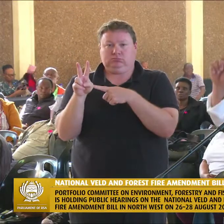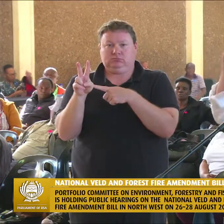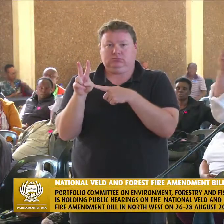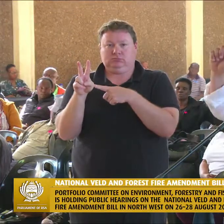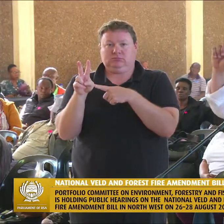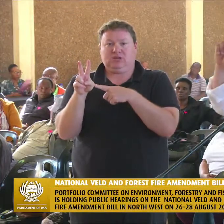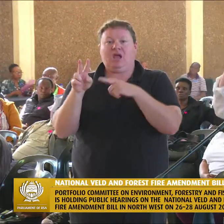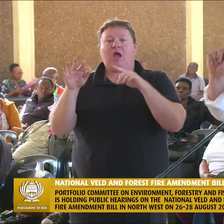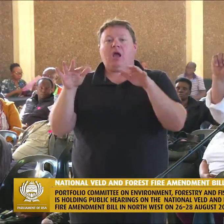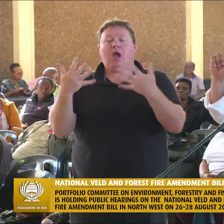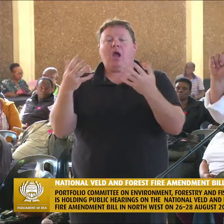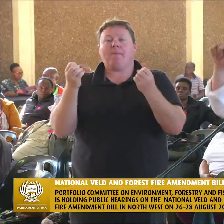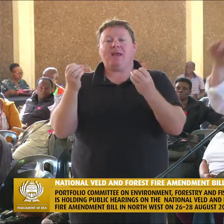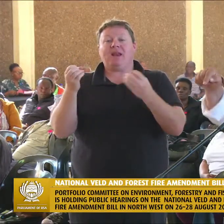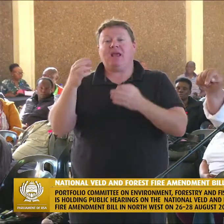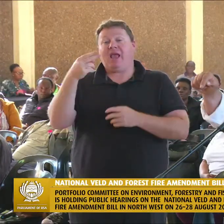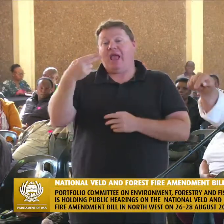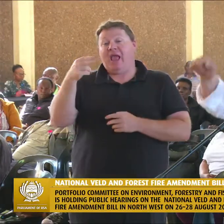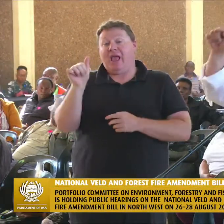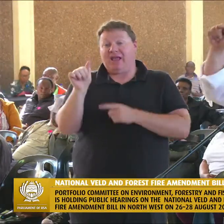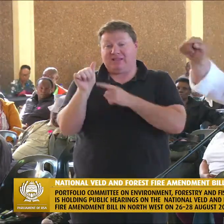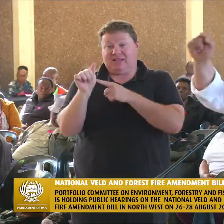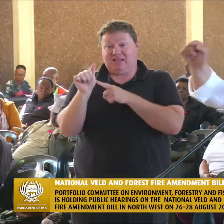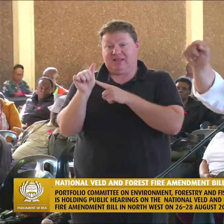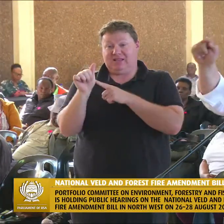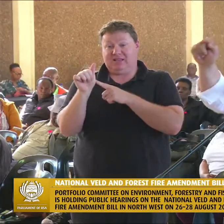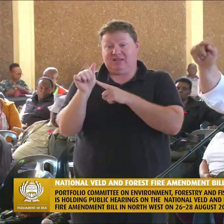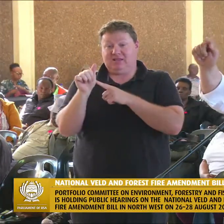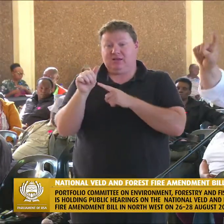that is how many hectares were destroyed